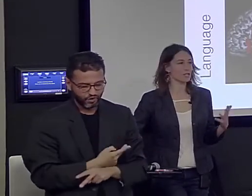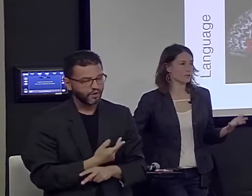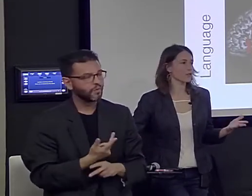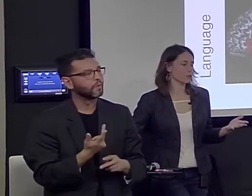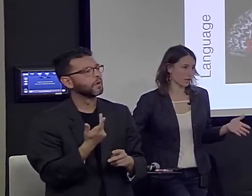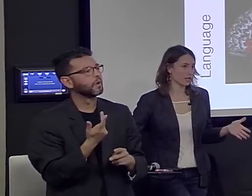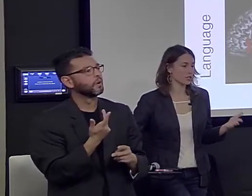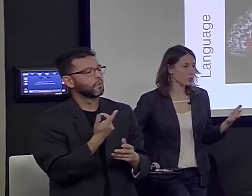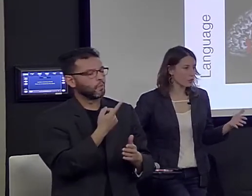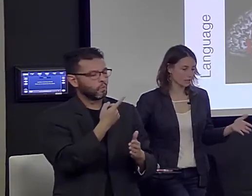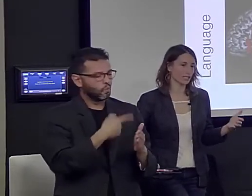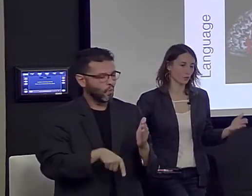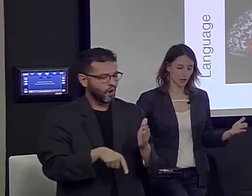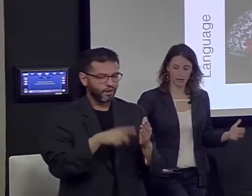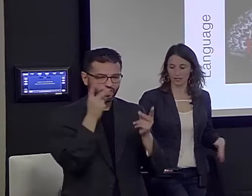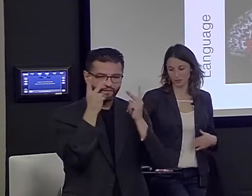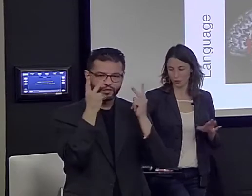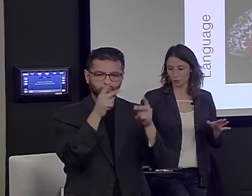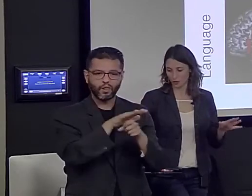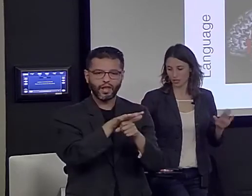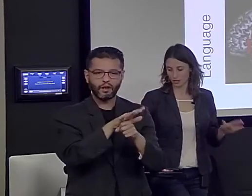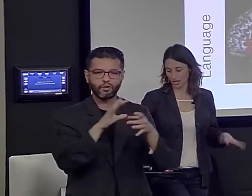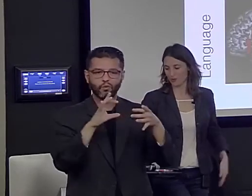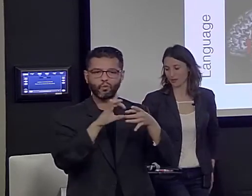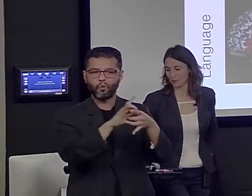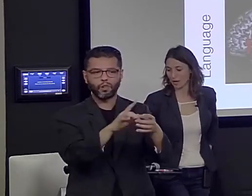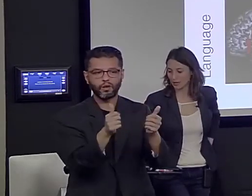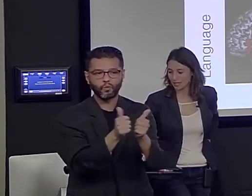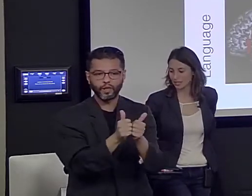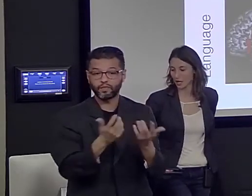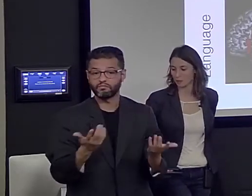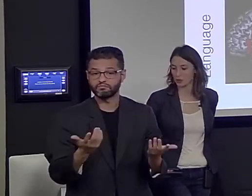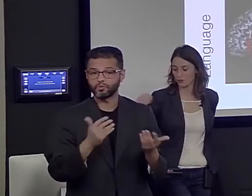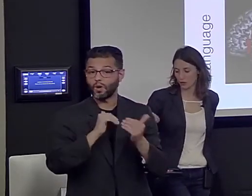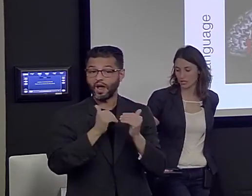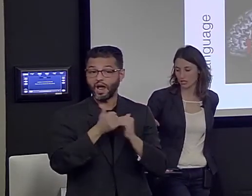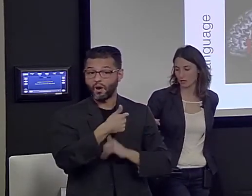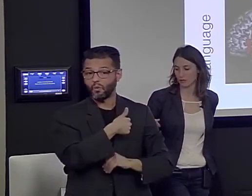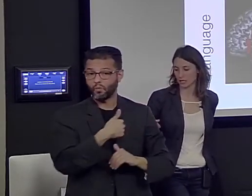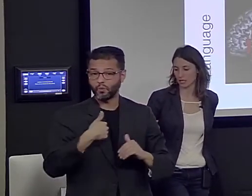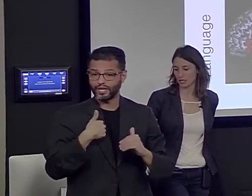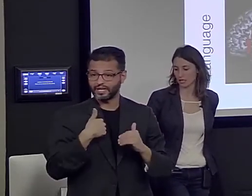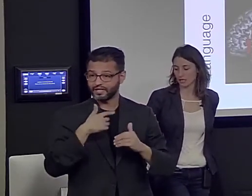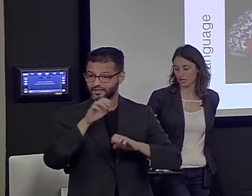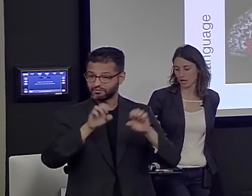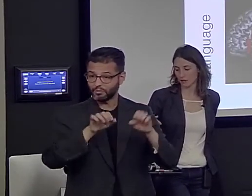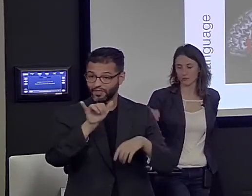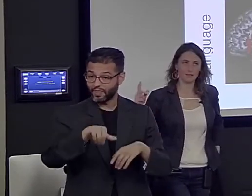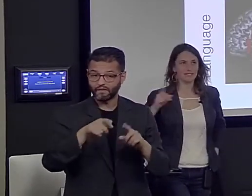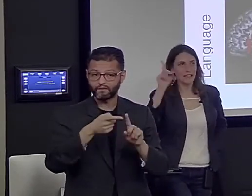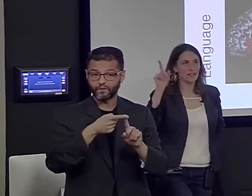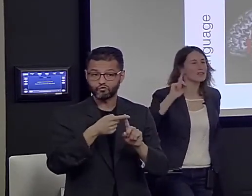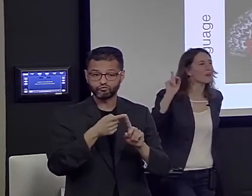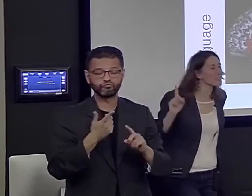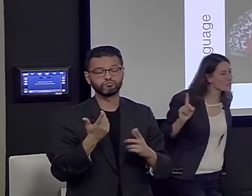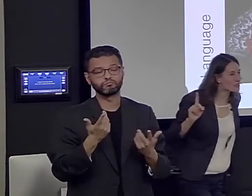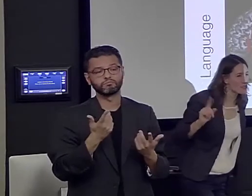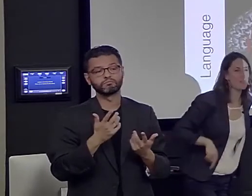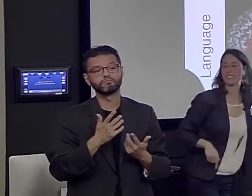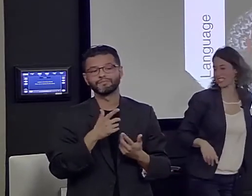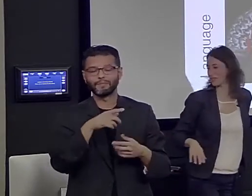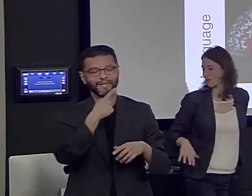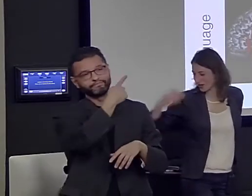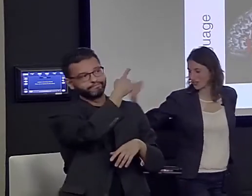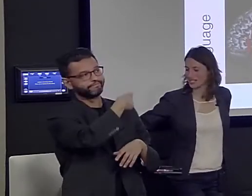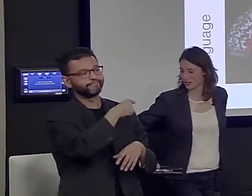what are these visual areas correlated with? And so here's how we went about it. So the first thing that we did, it's not quite the order